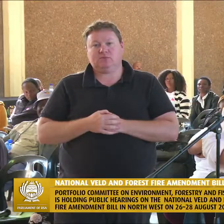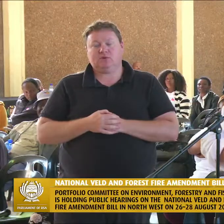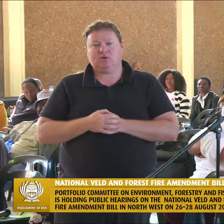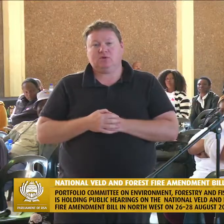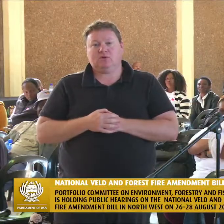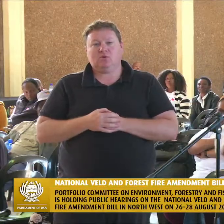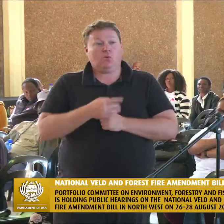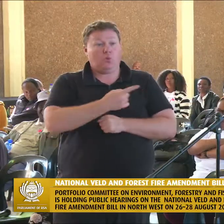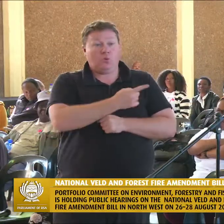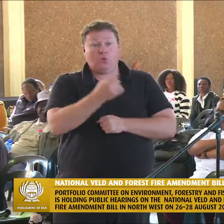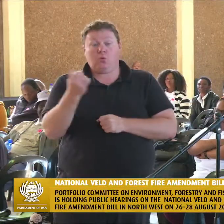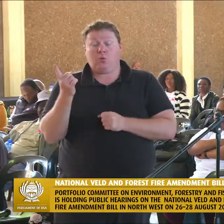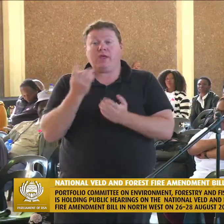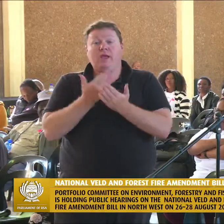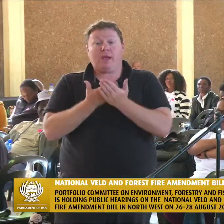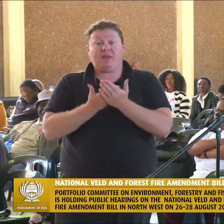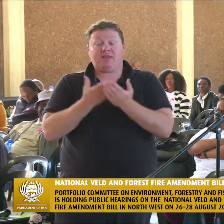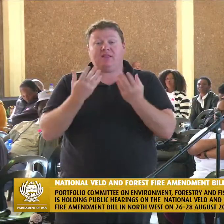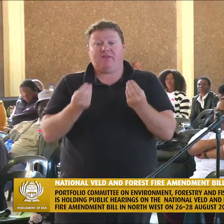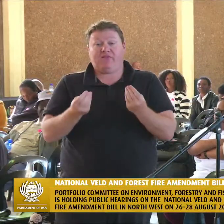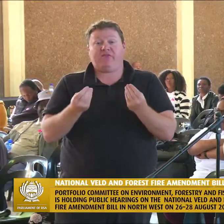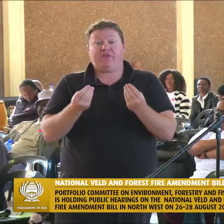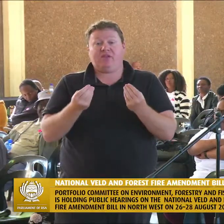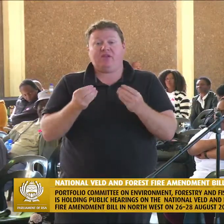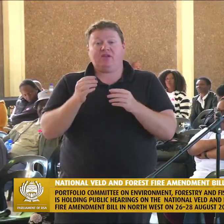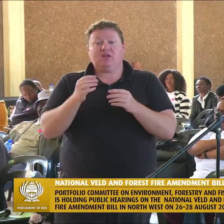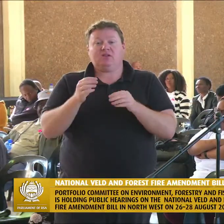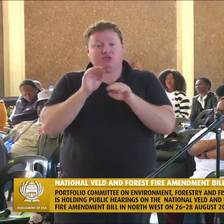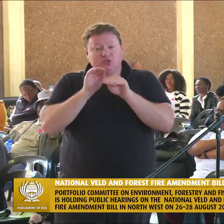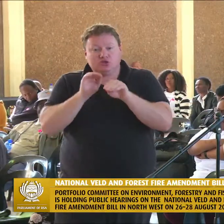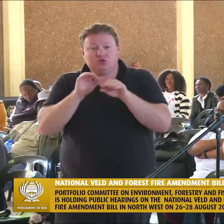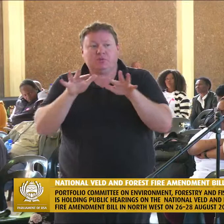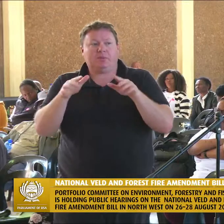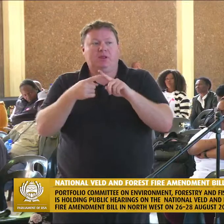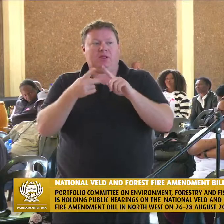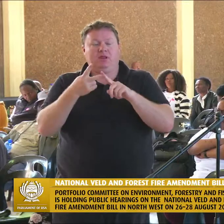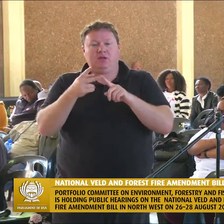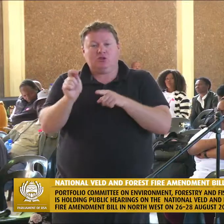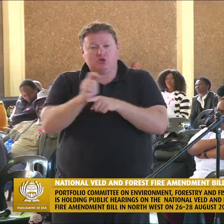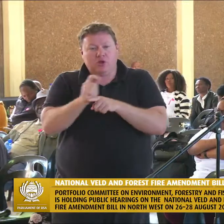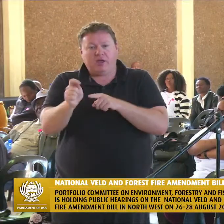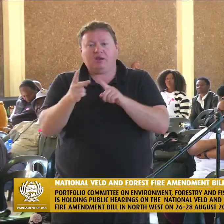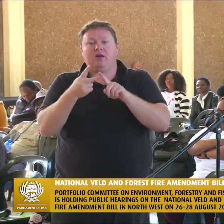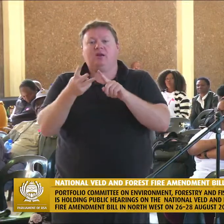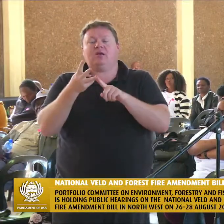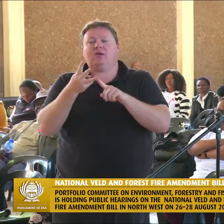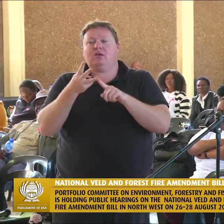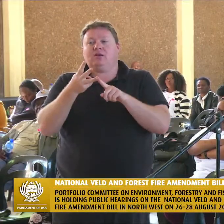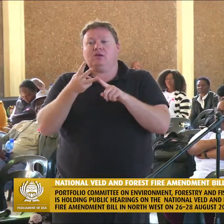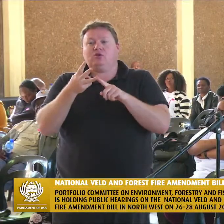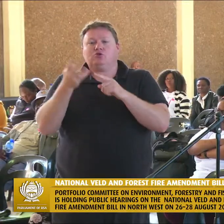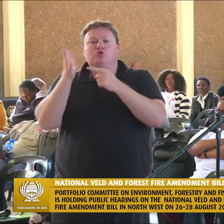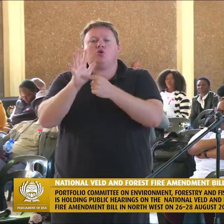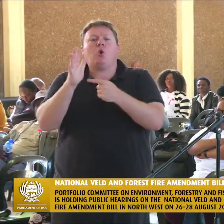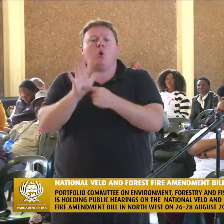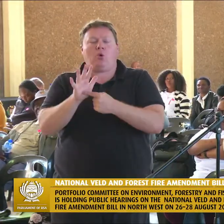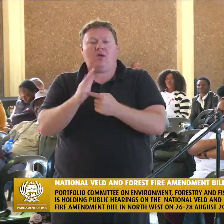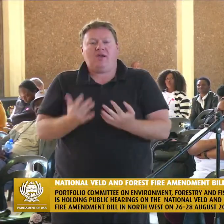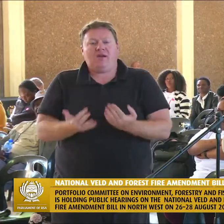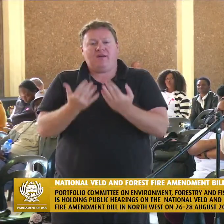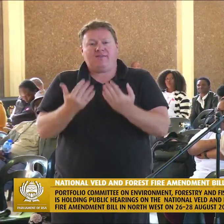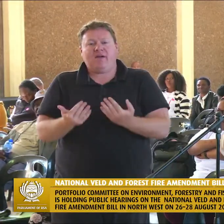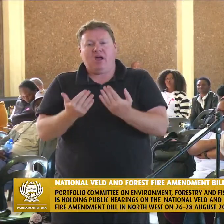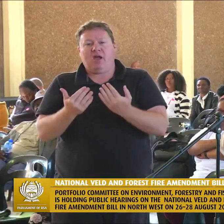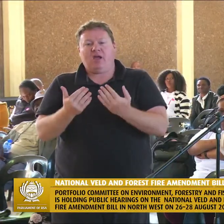we do have the capacity to train our people to take them and train them and show them how fire is